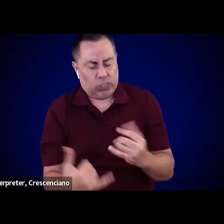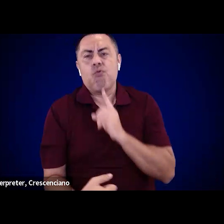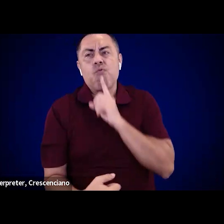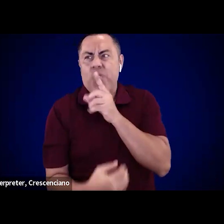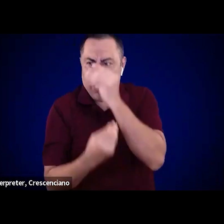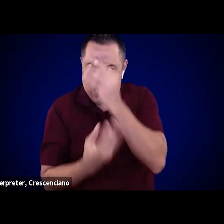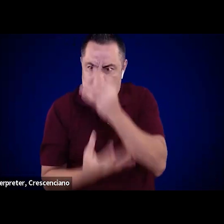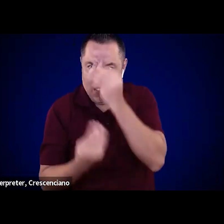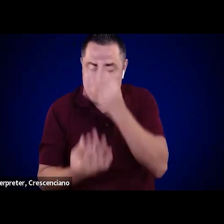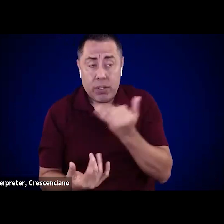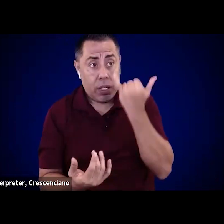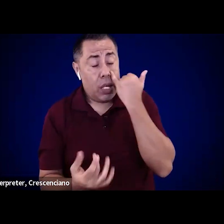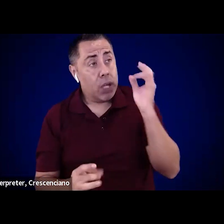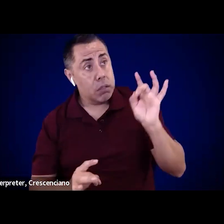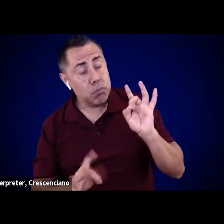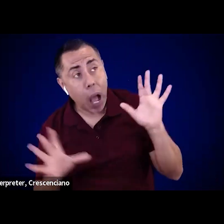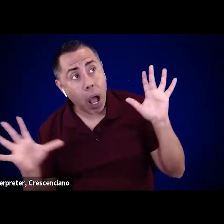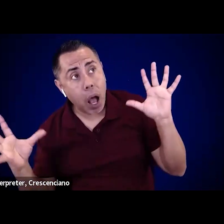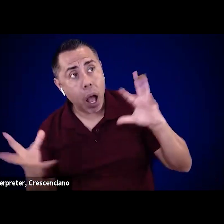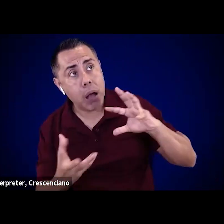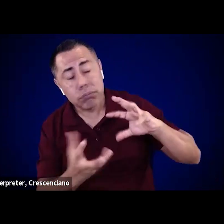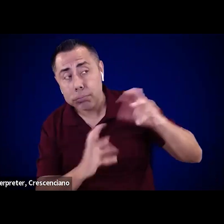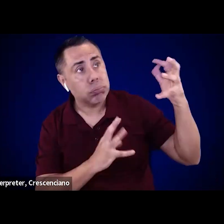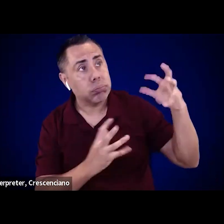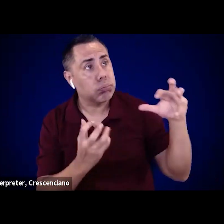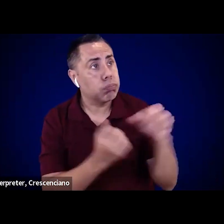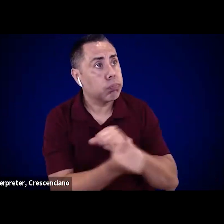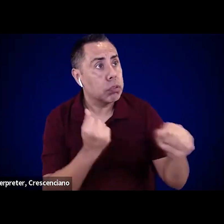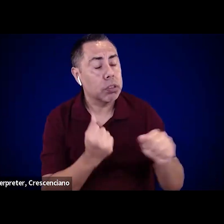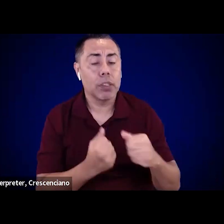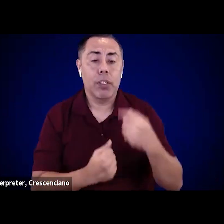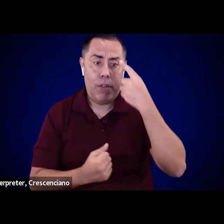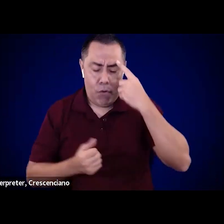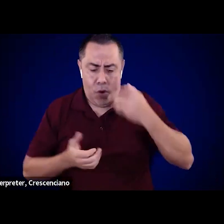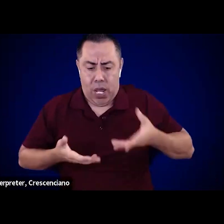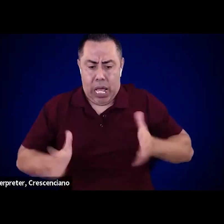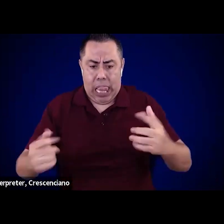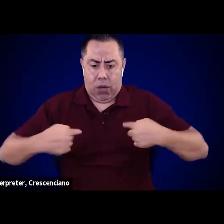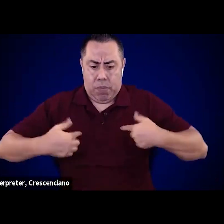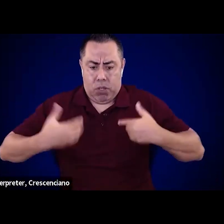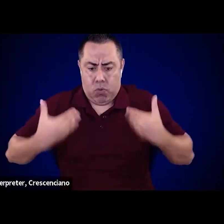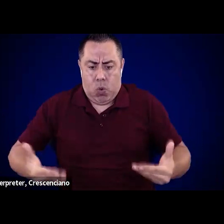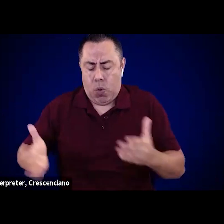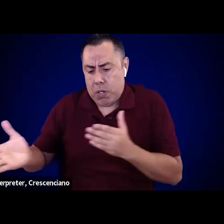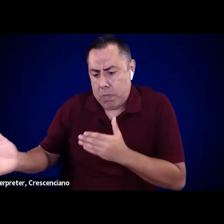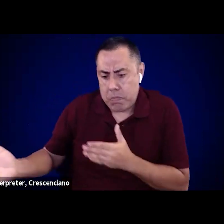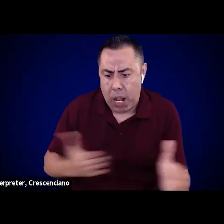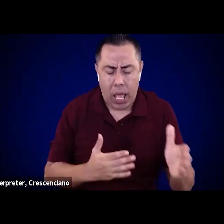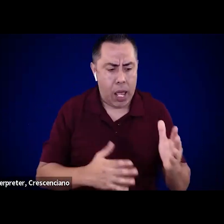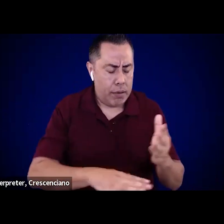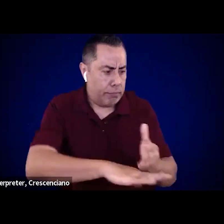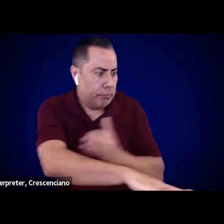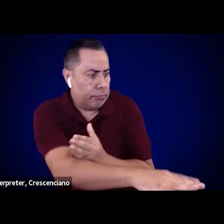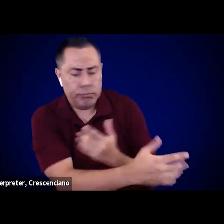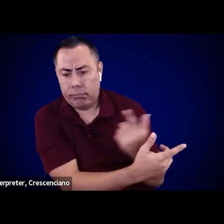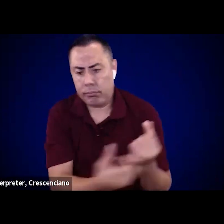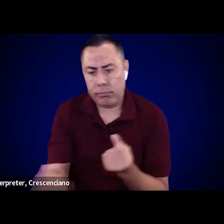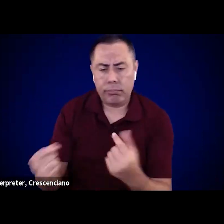needed to plan, prepare, respond, and recover from all hazards. We're proud of the many projects